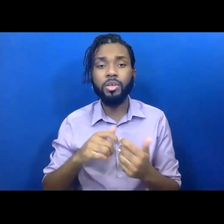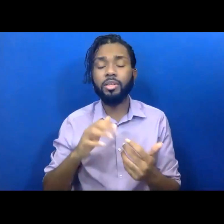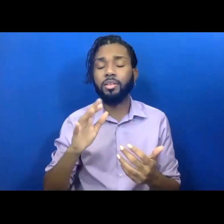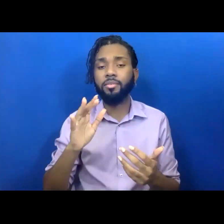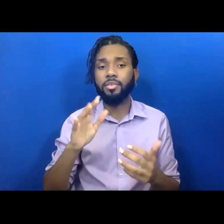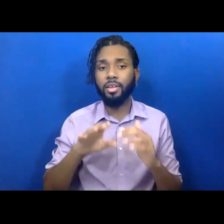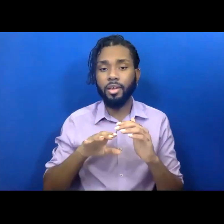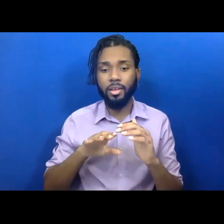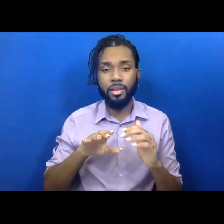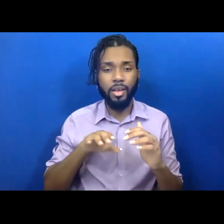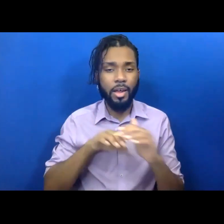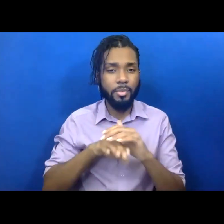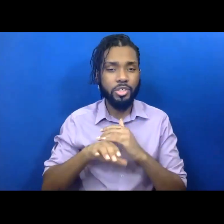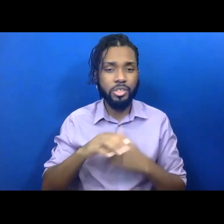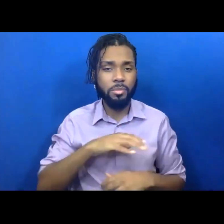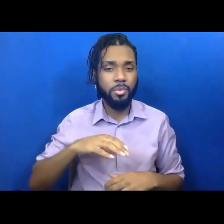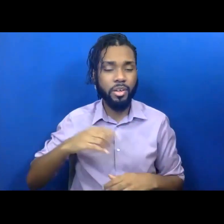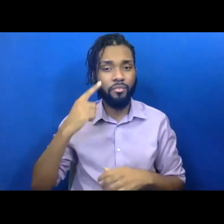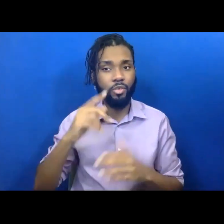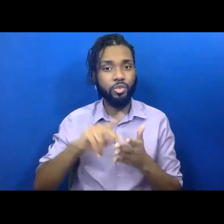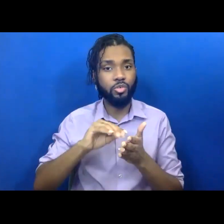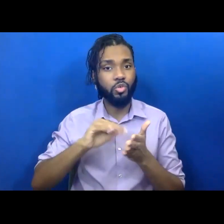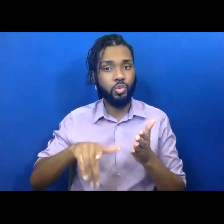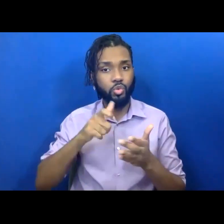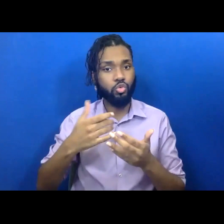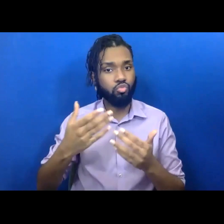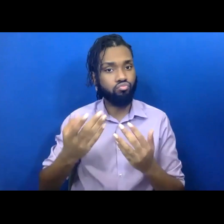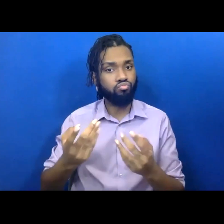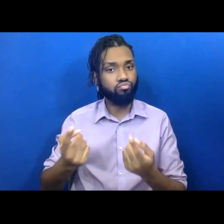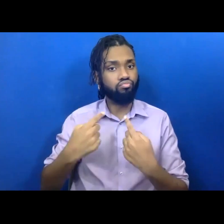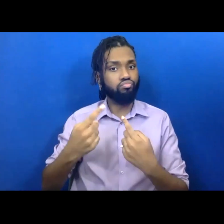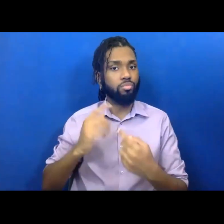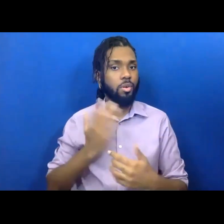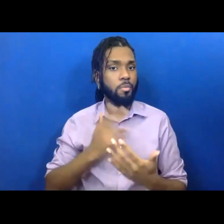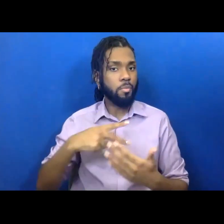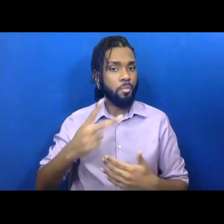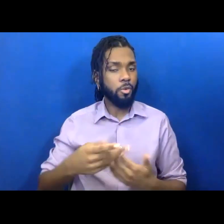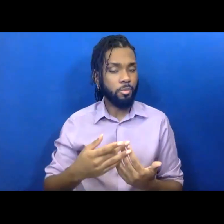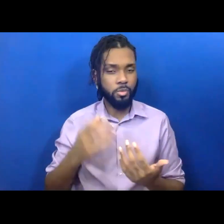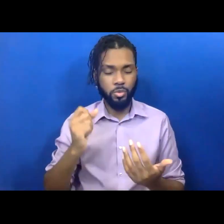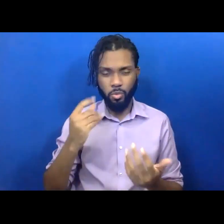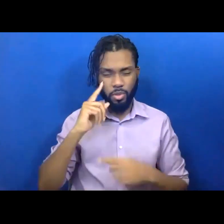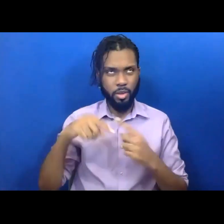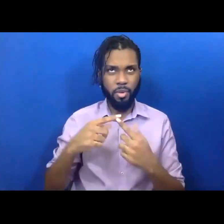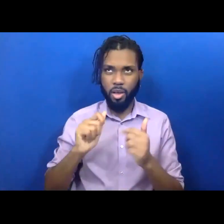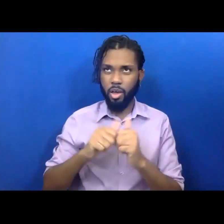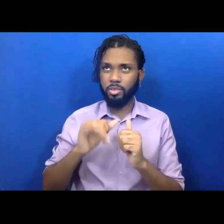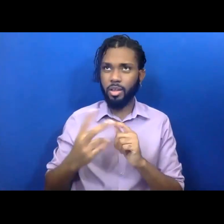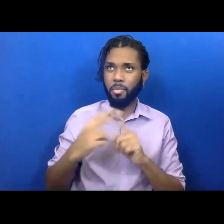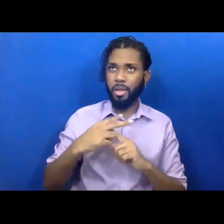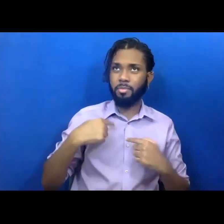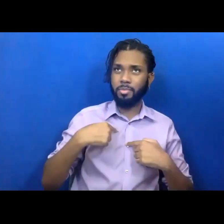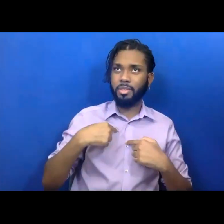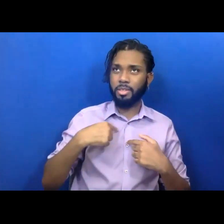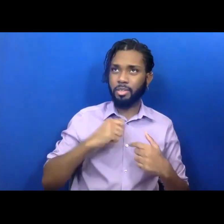in admissions committees for entering students. And I think this idea of like, how can it apply to me personally is something that we